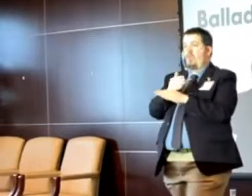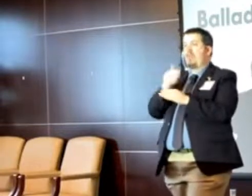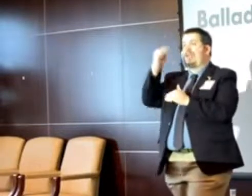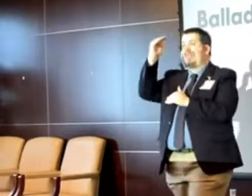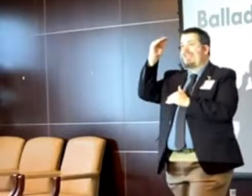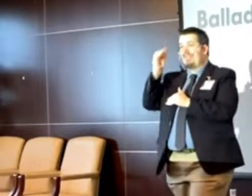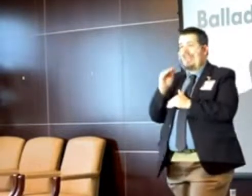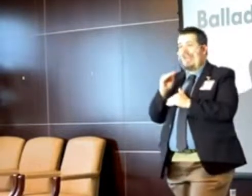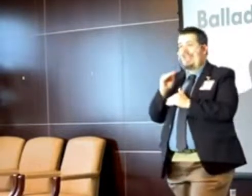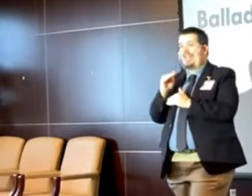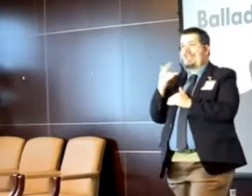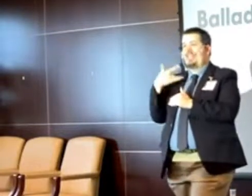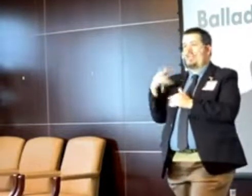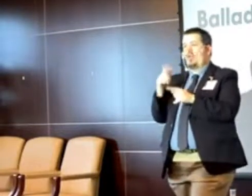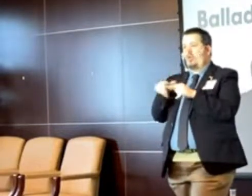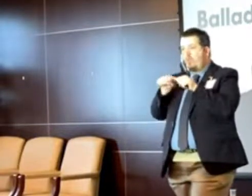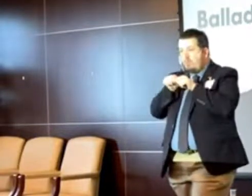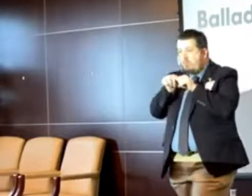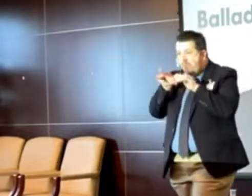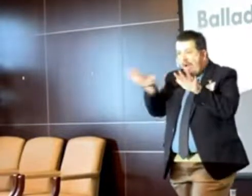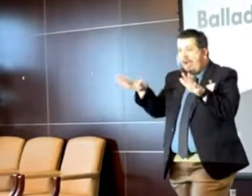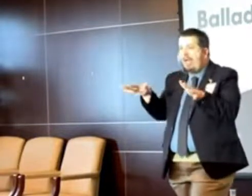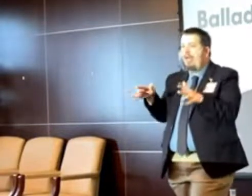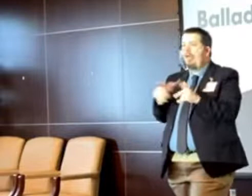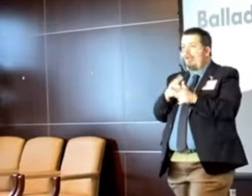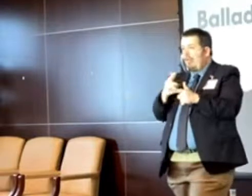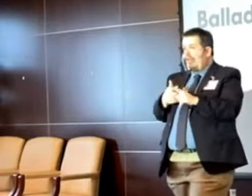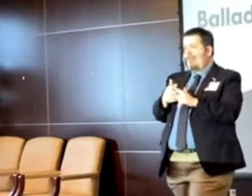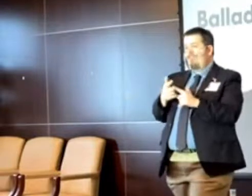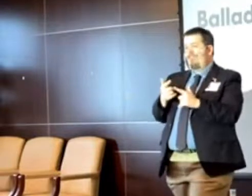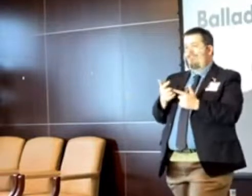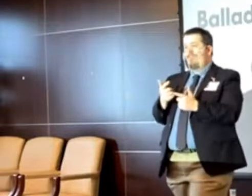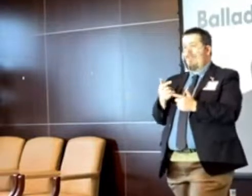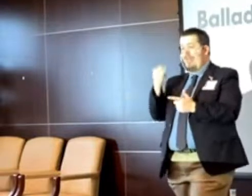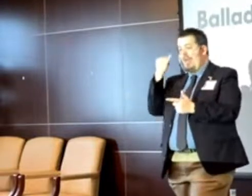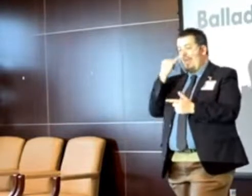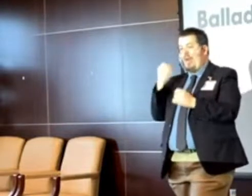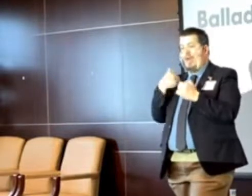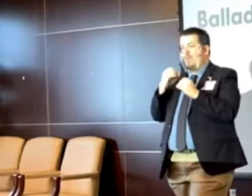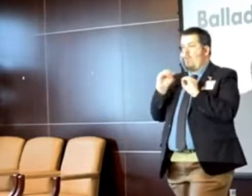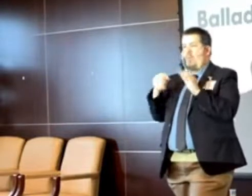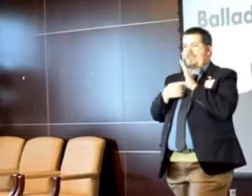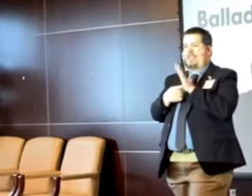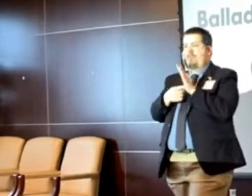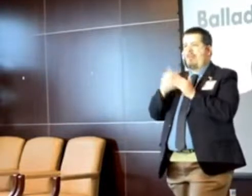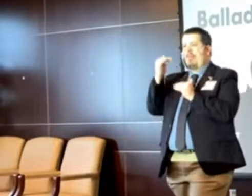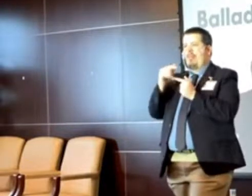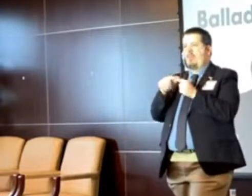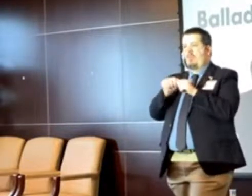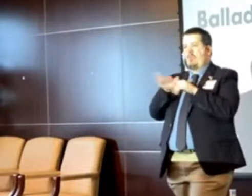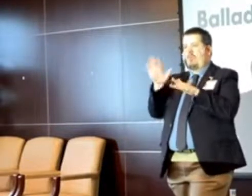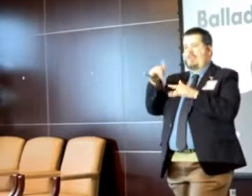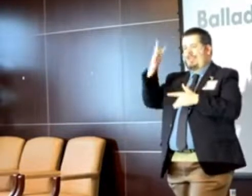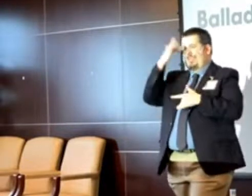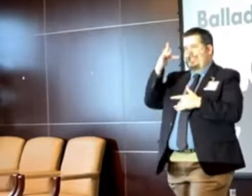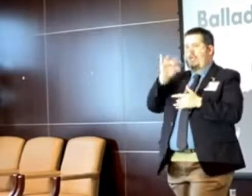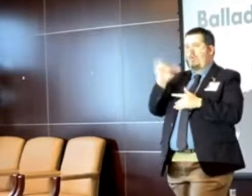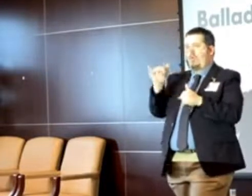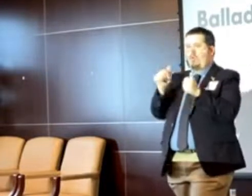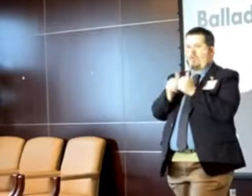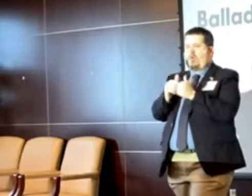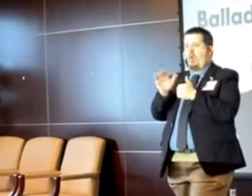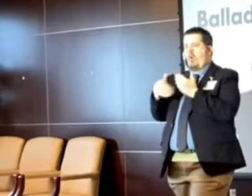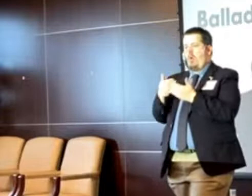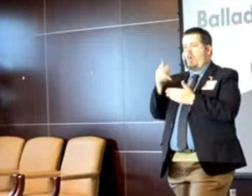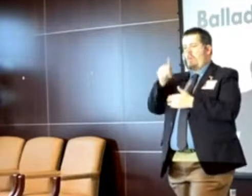less likely to spread, or if they're asymptomatic and therefore less likely to spread the disease, along with all